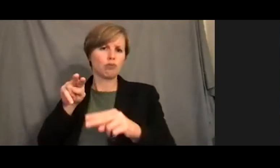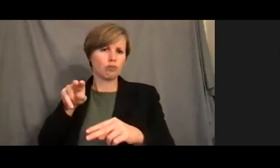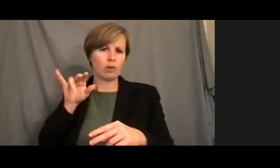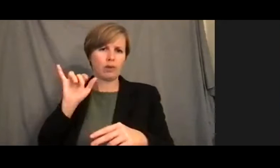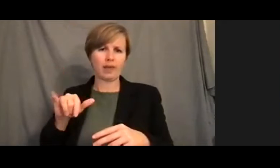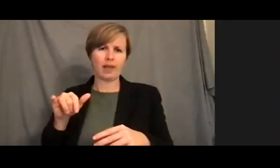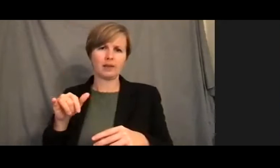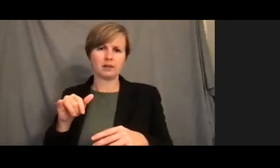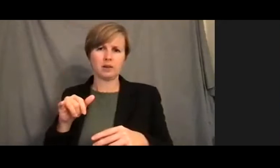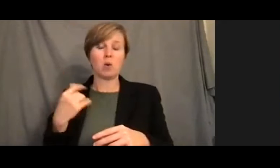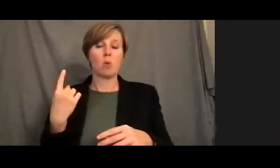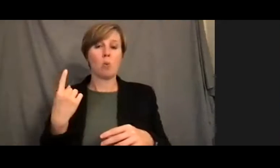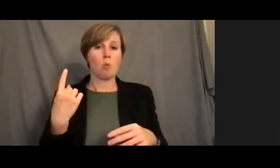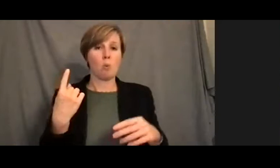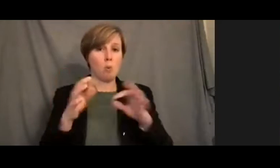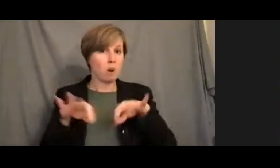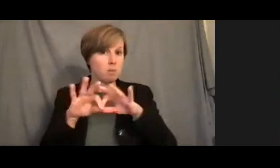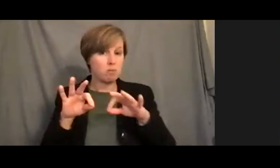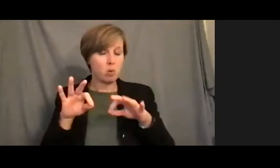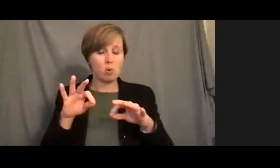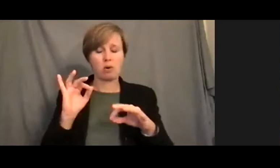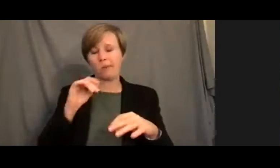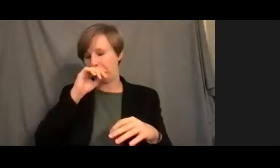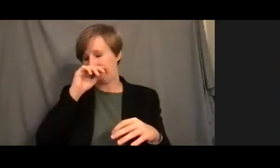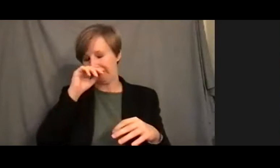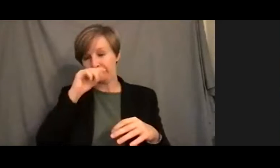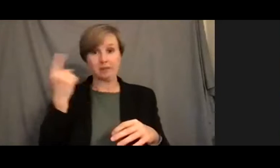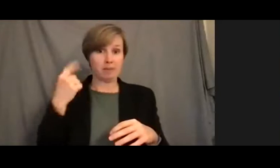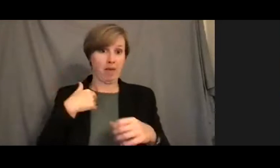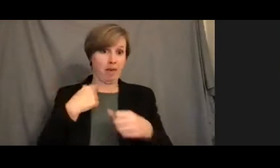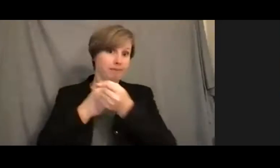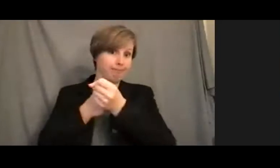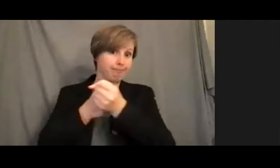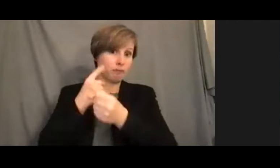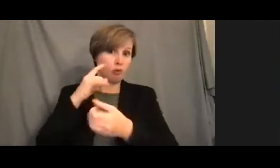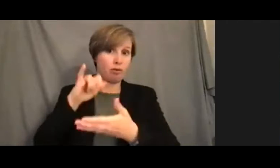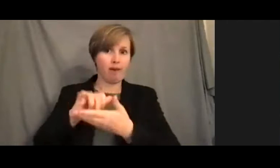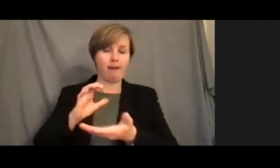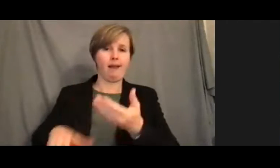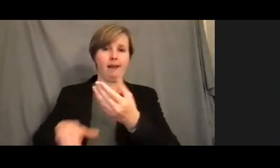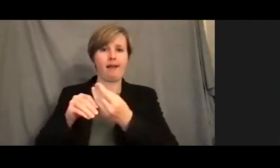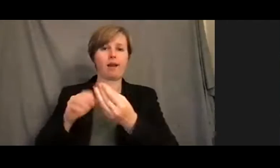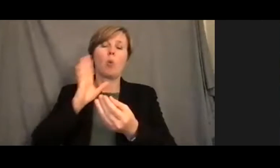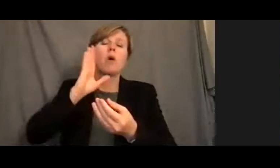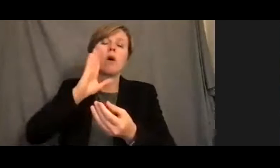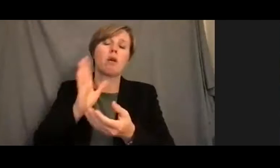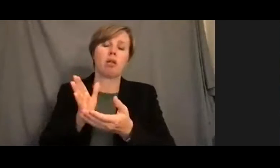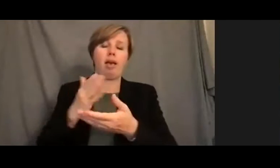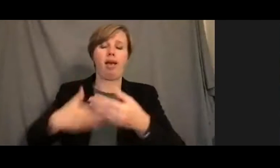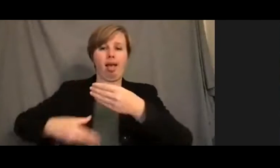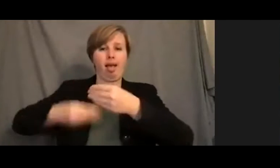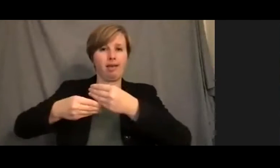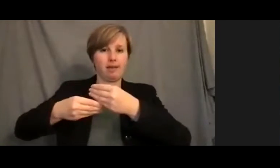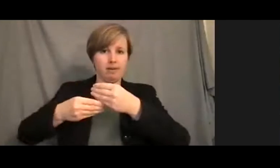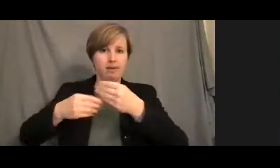tools that's really important is and something that I've been advocating for, and I will be putting a budget amendment in this year,